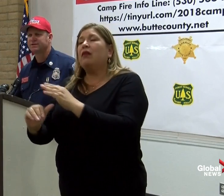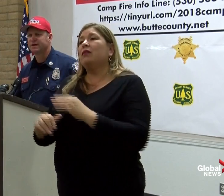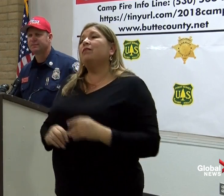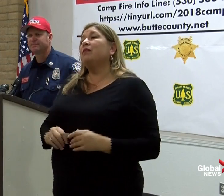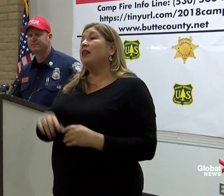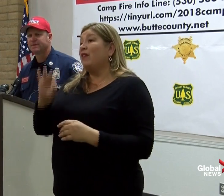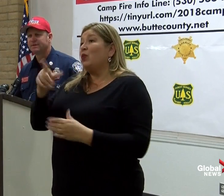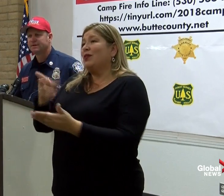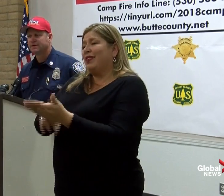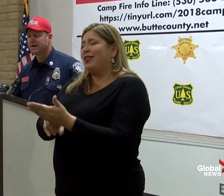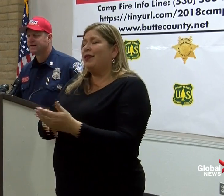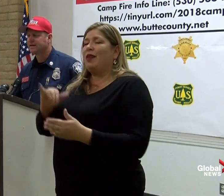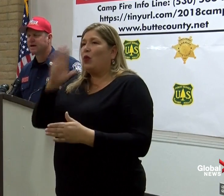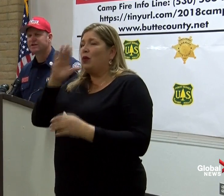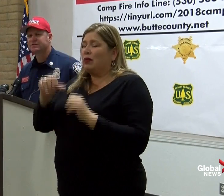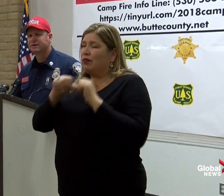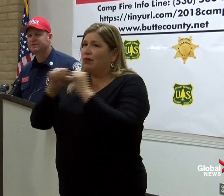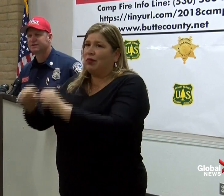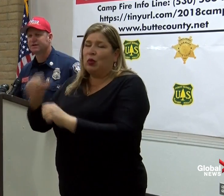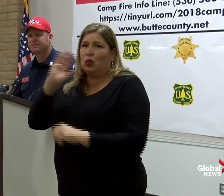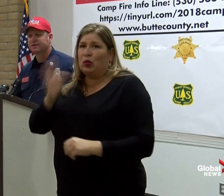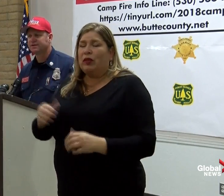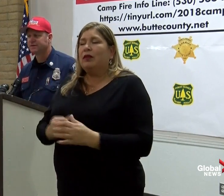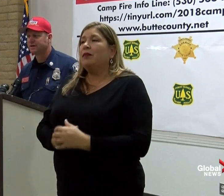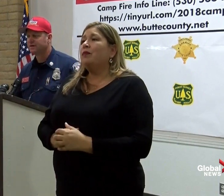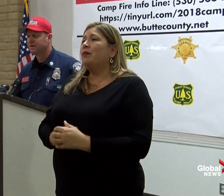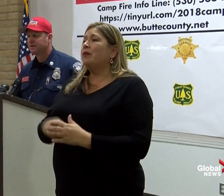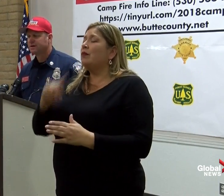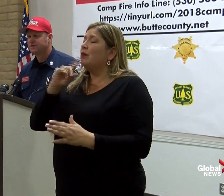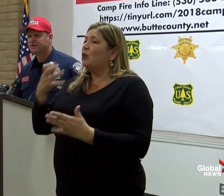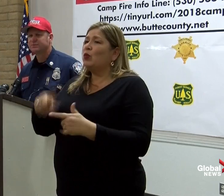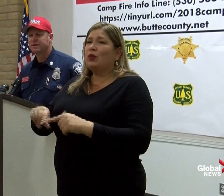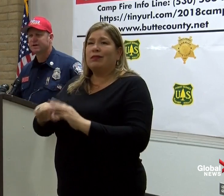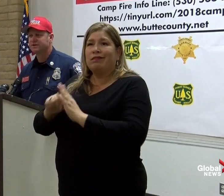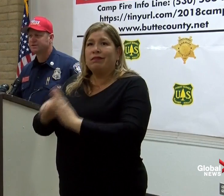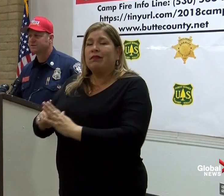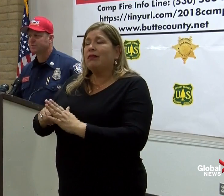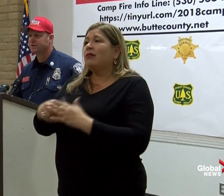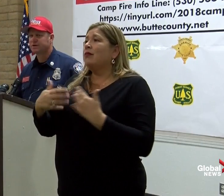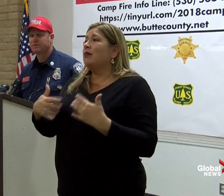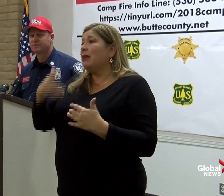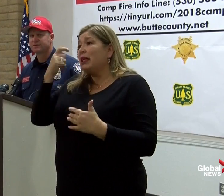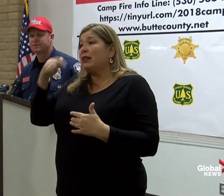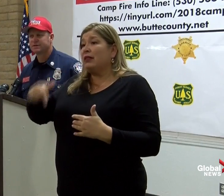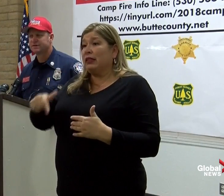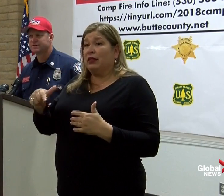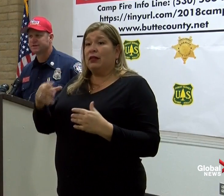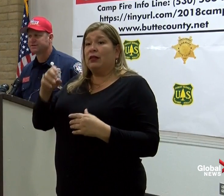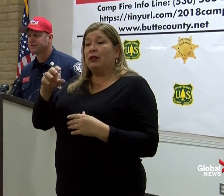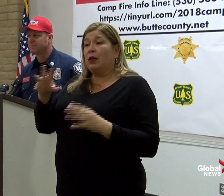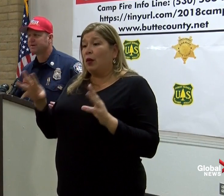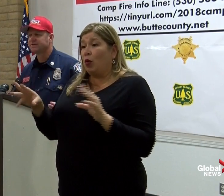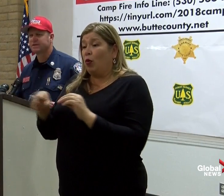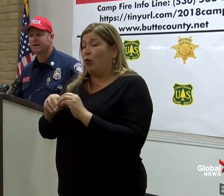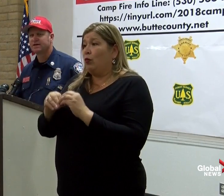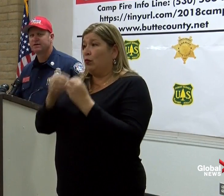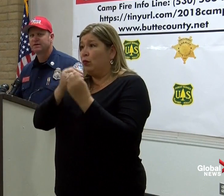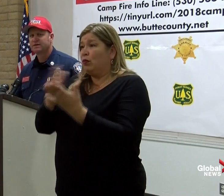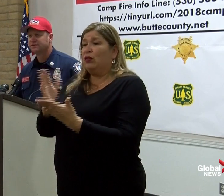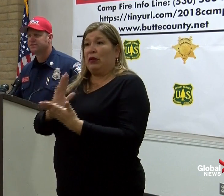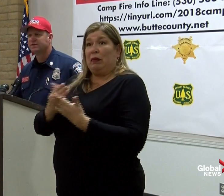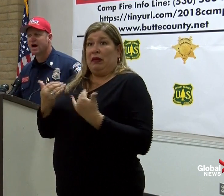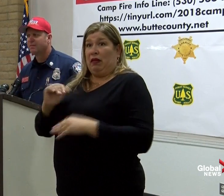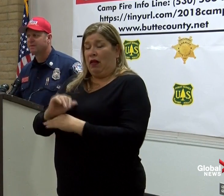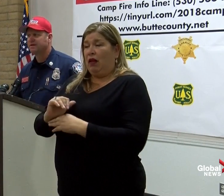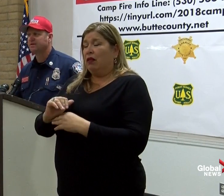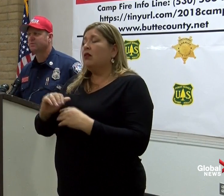will not stop. I cannot stress enough that just because this press conference is stopping tonight,